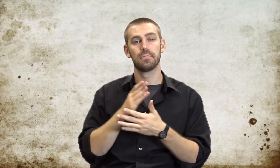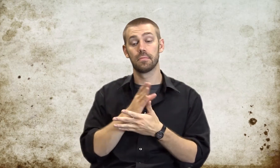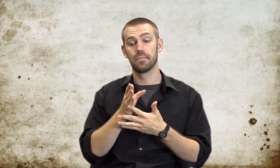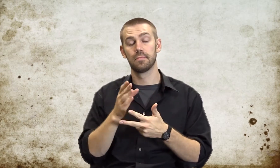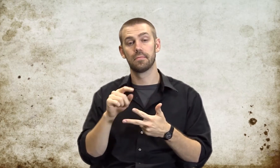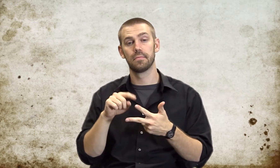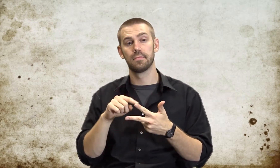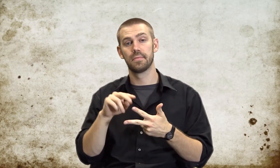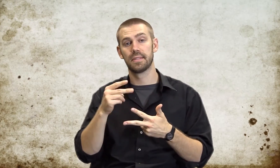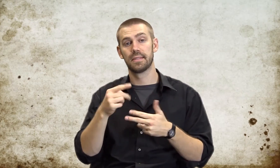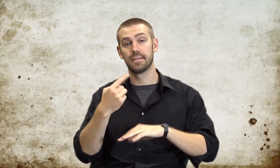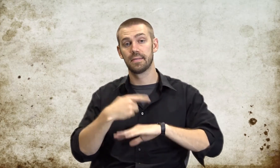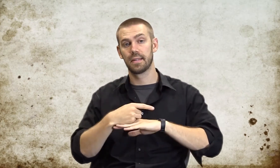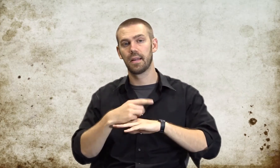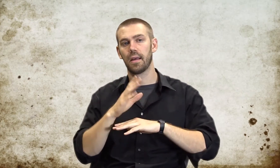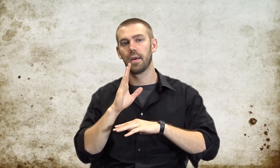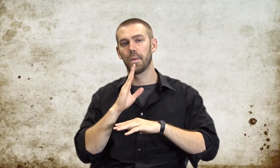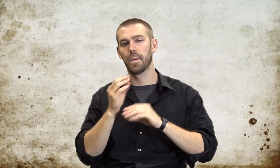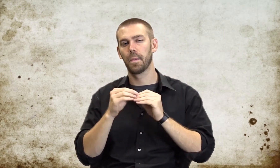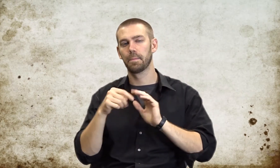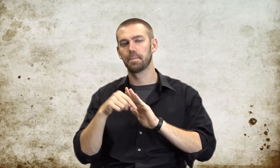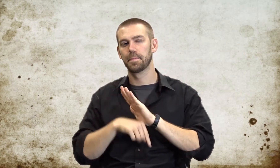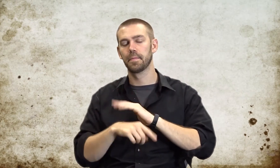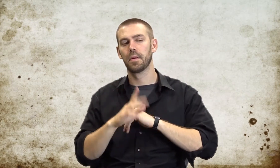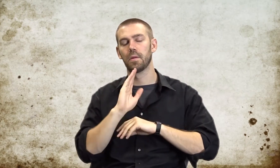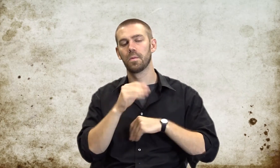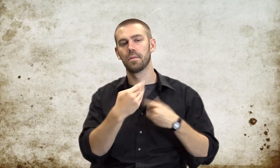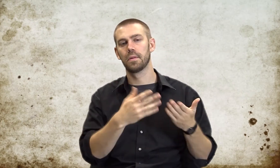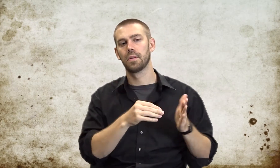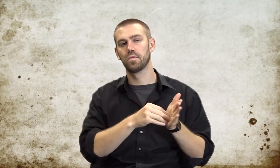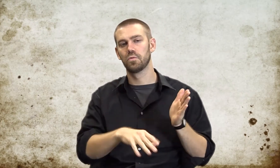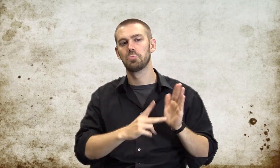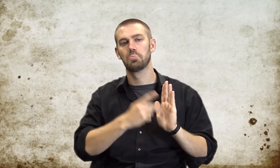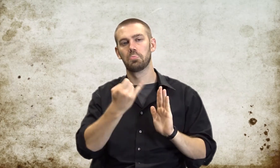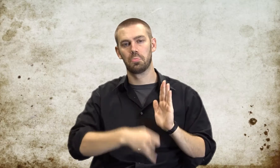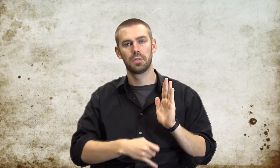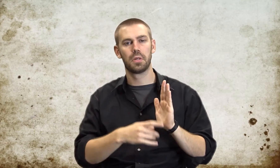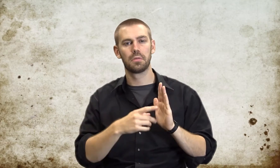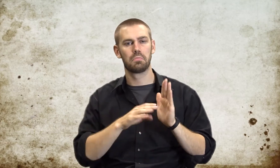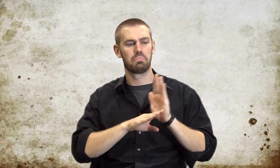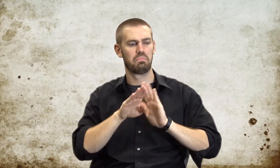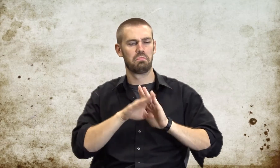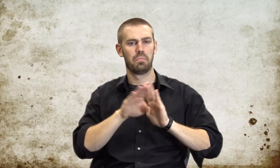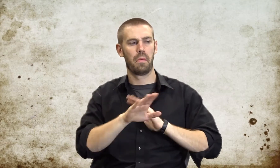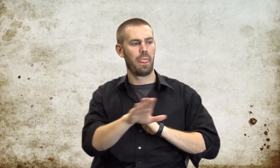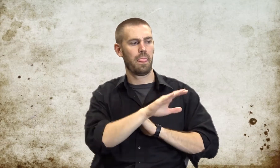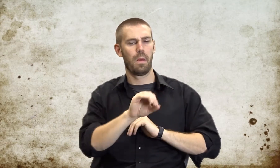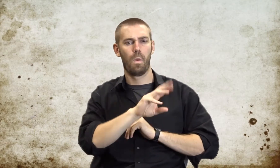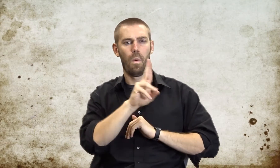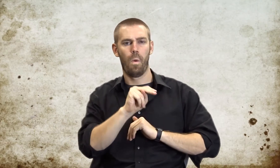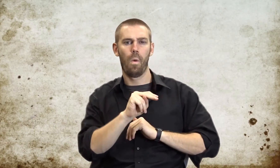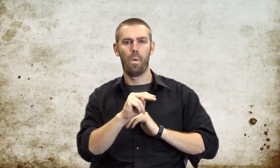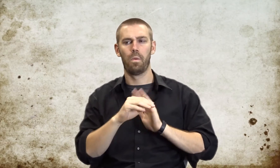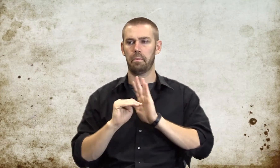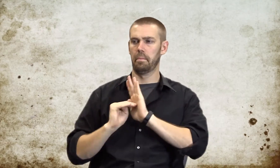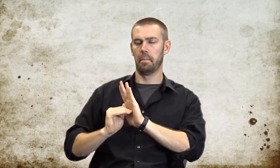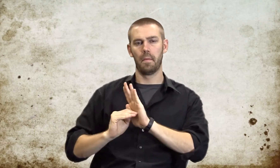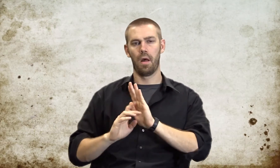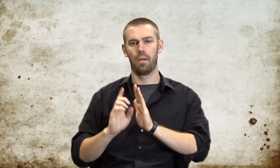sort. On the second day, you'll go more in depth and you'll give the students their projects where they will be developing their own